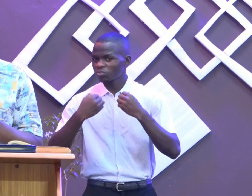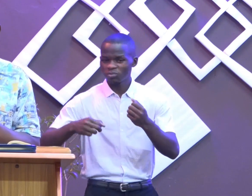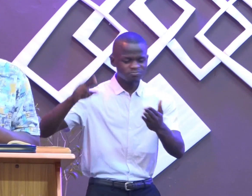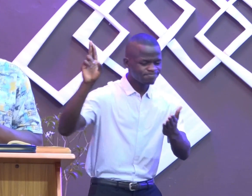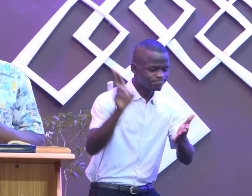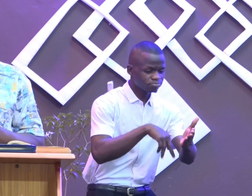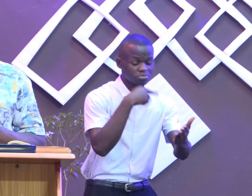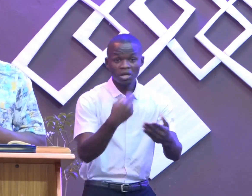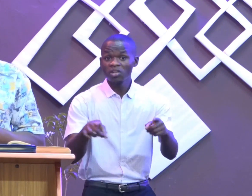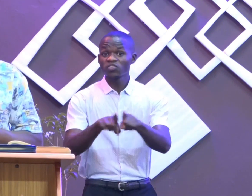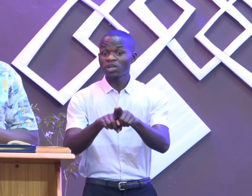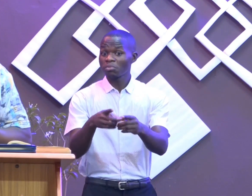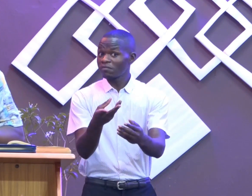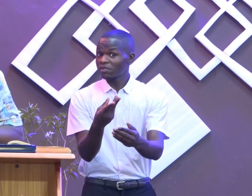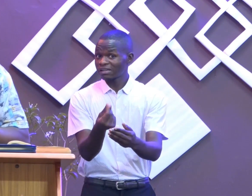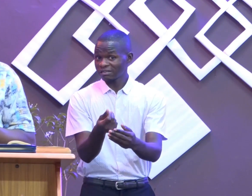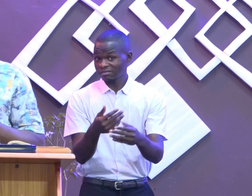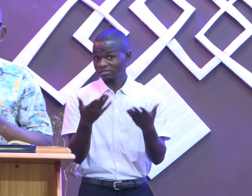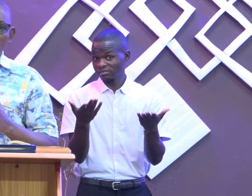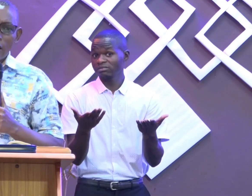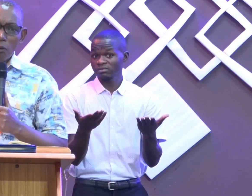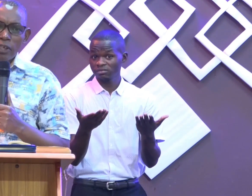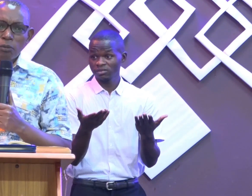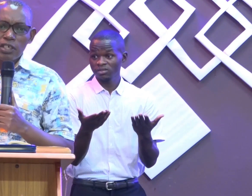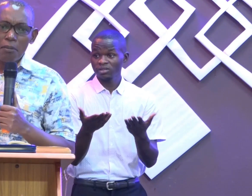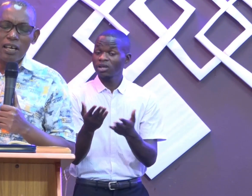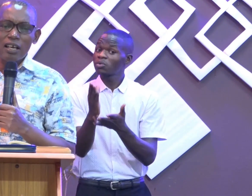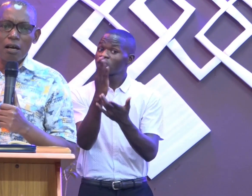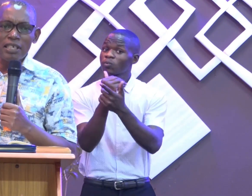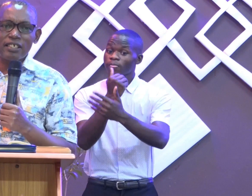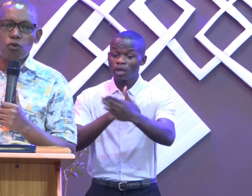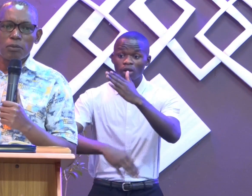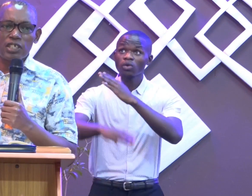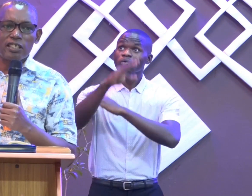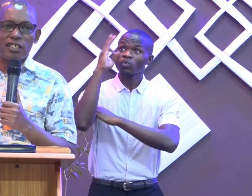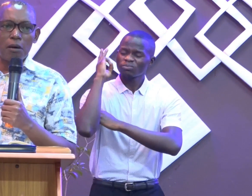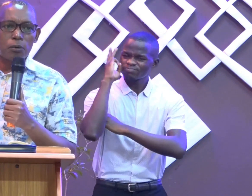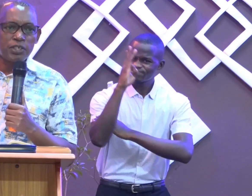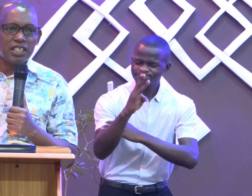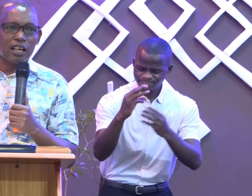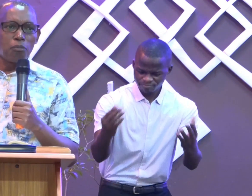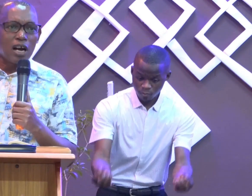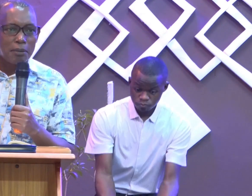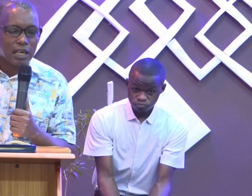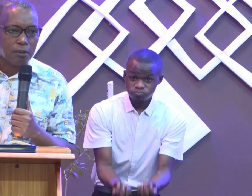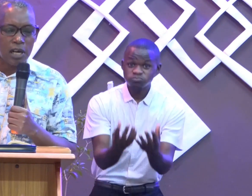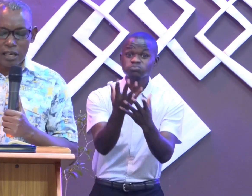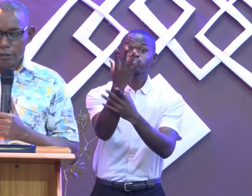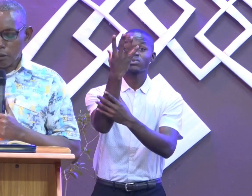are not going to fail out big finances. God is going to raise